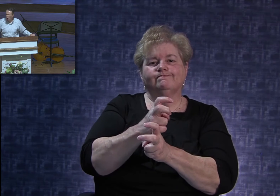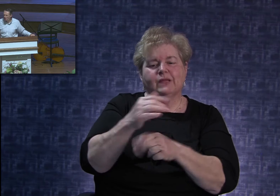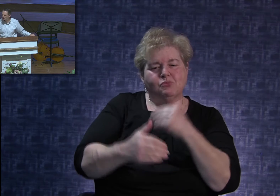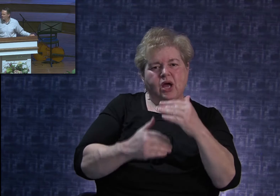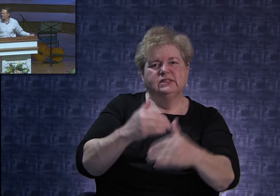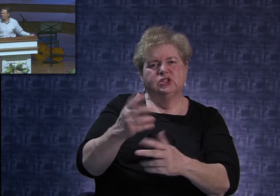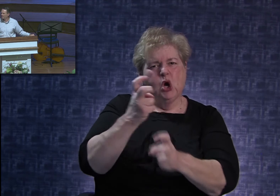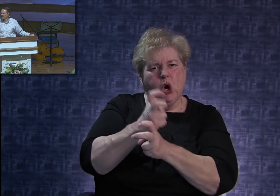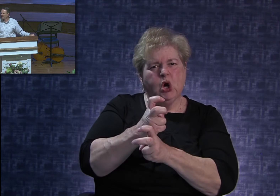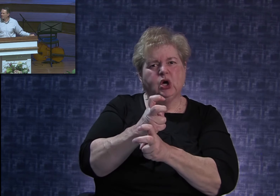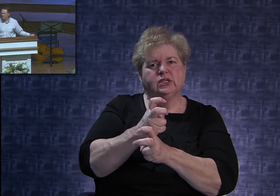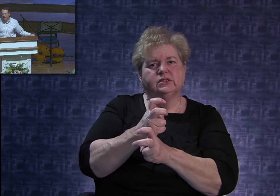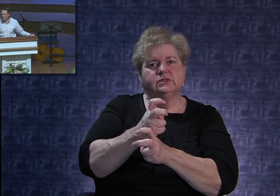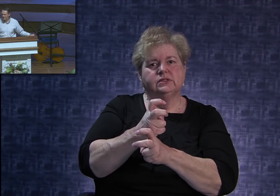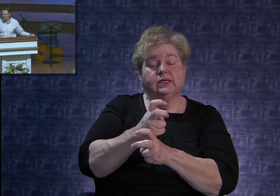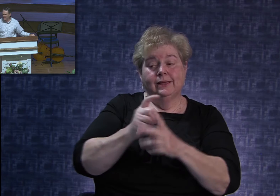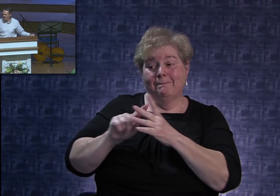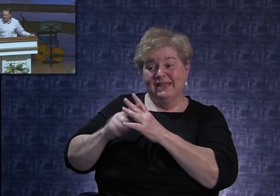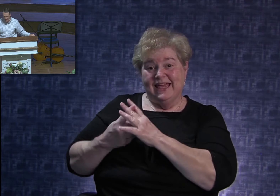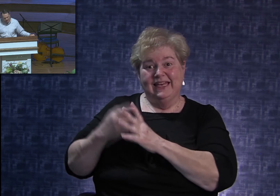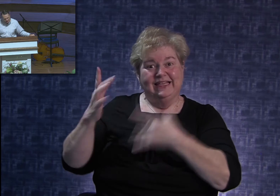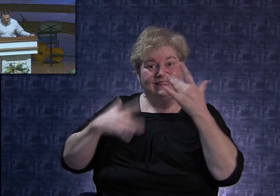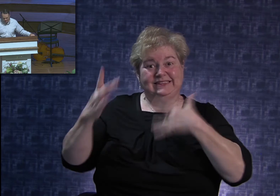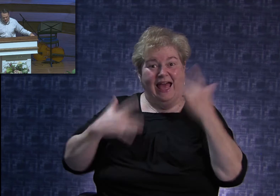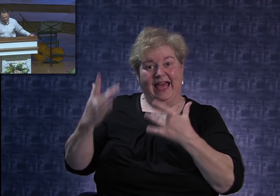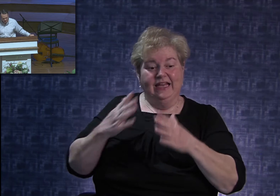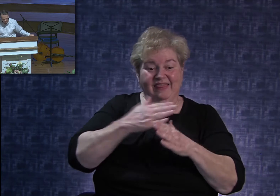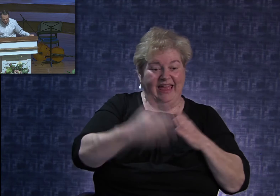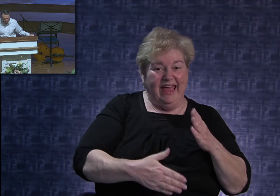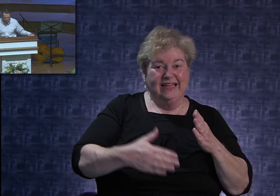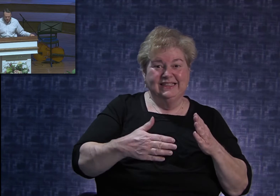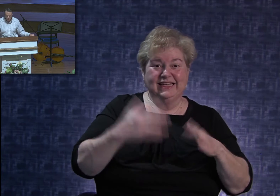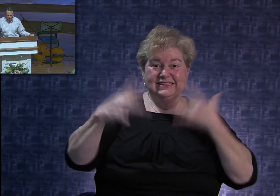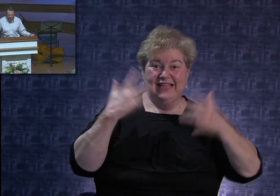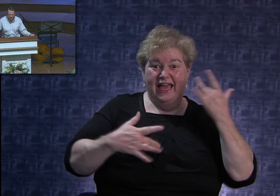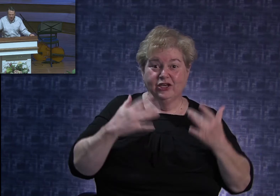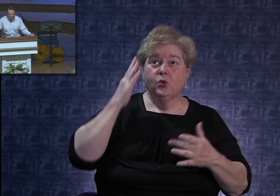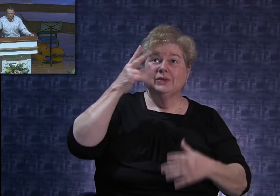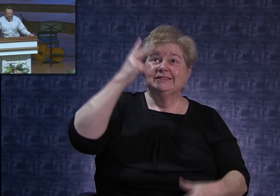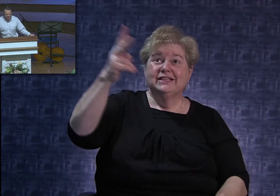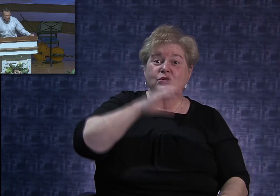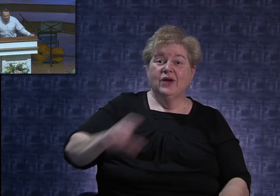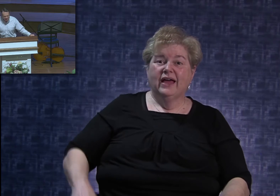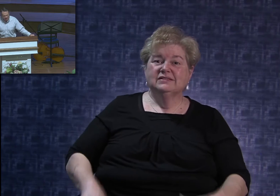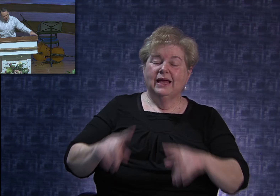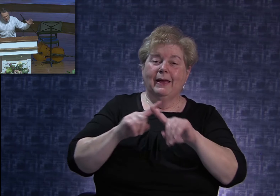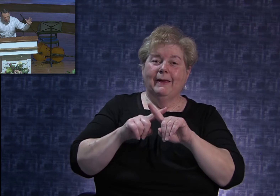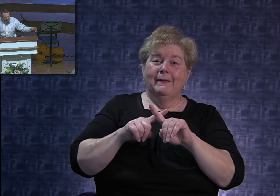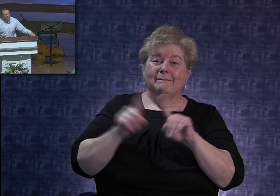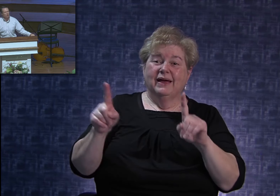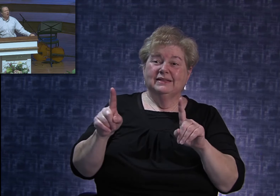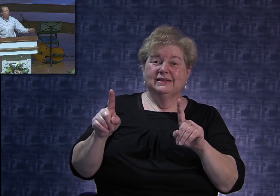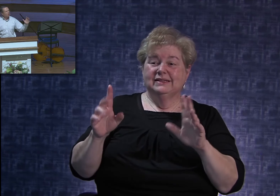is hard. The beginning is exciting, and the end is exciting because you'll see Christ. But in the beginning, while